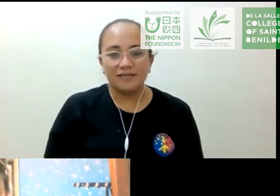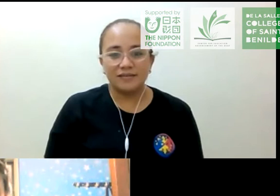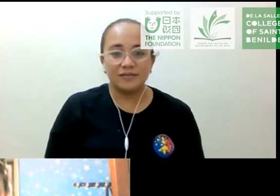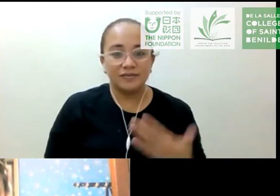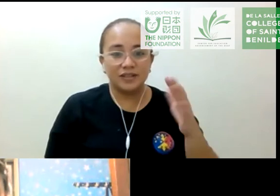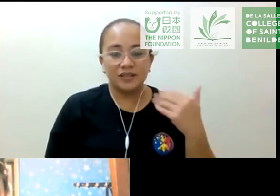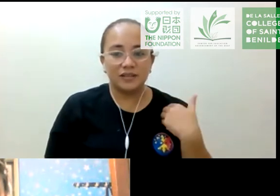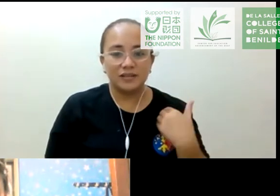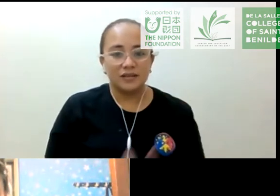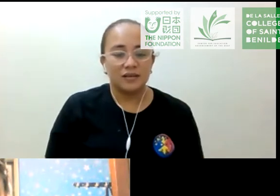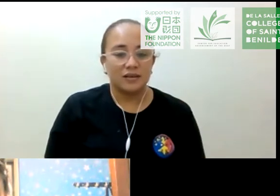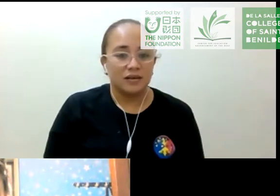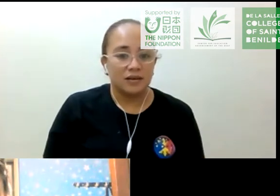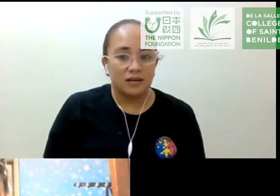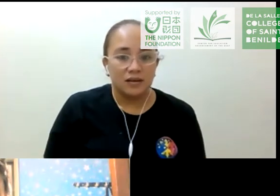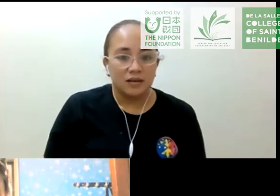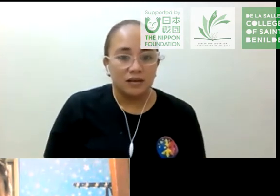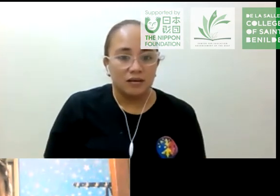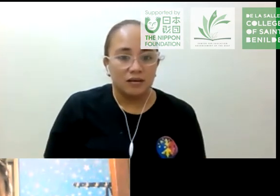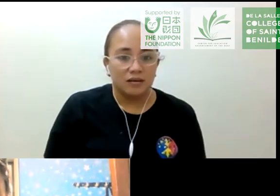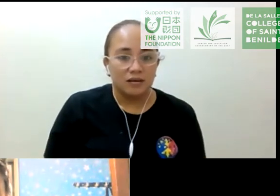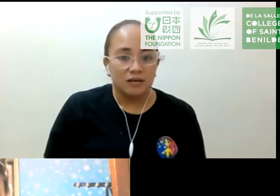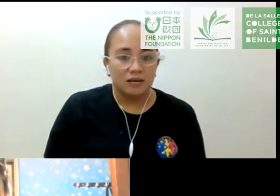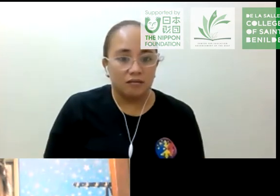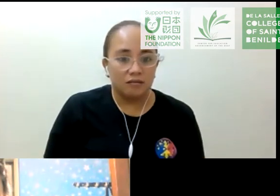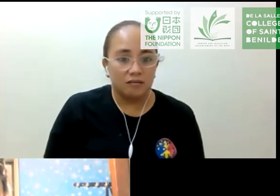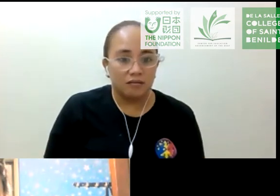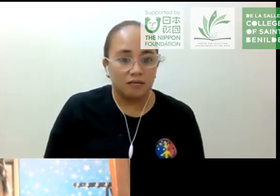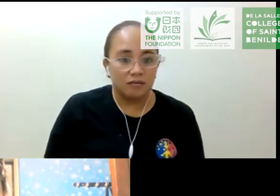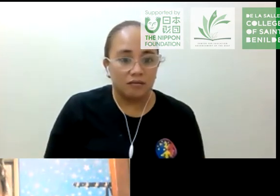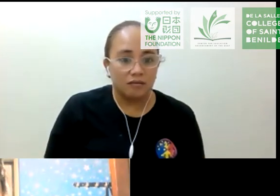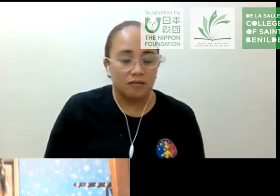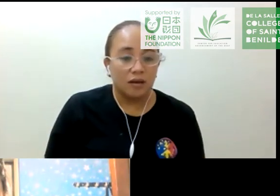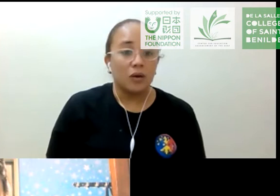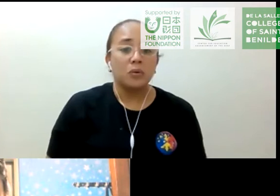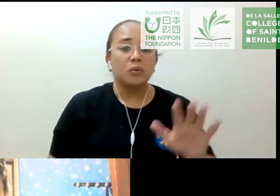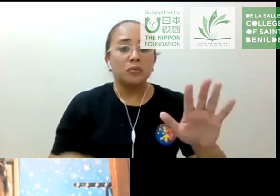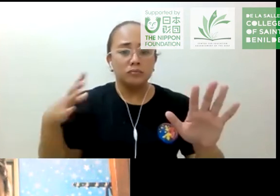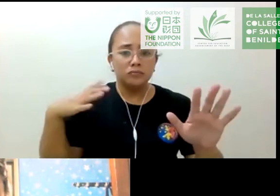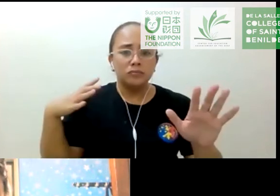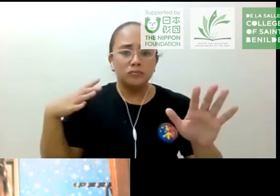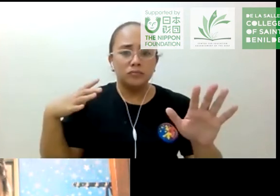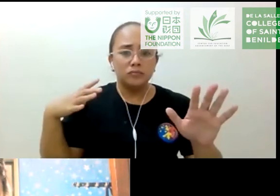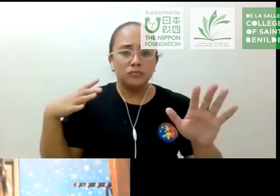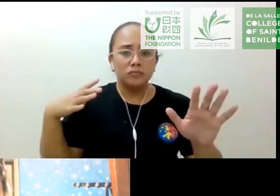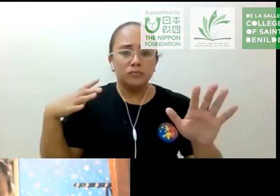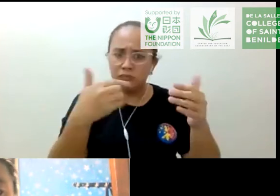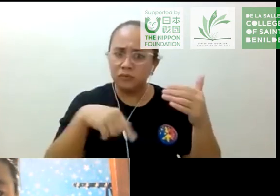We're still waiting for one more group to come back. Okay, well, we can go ahead